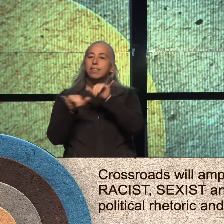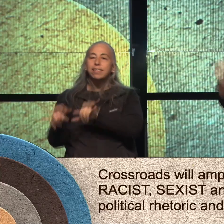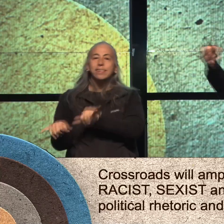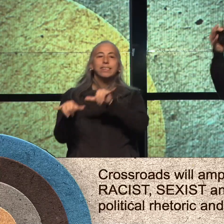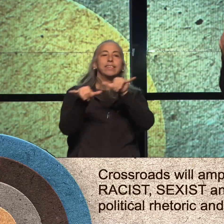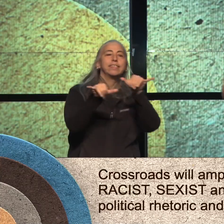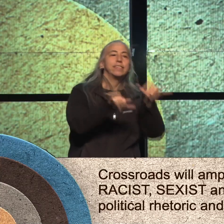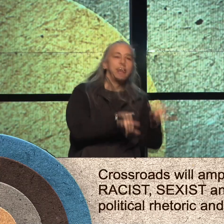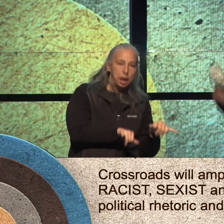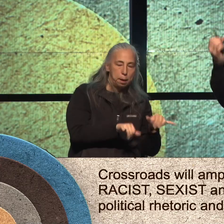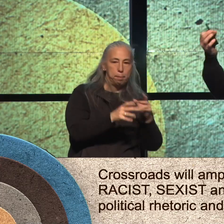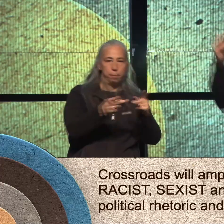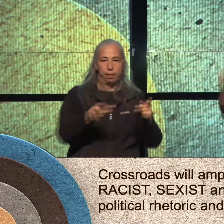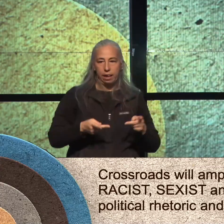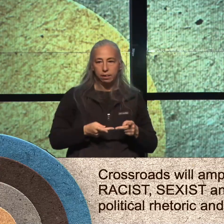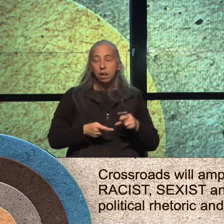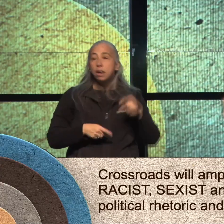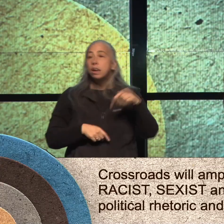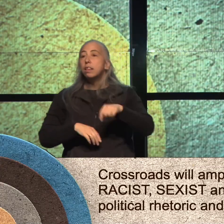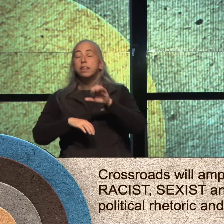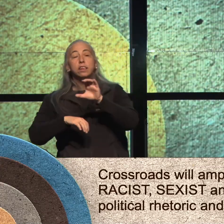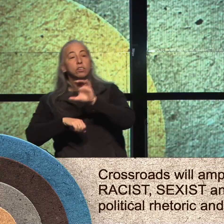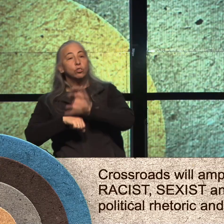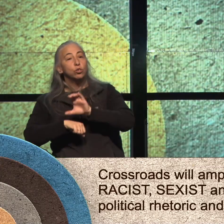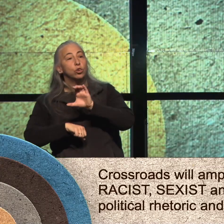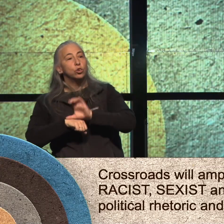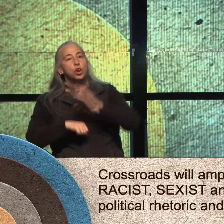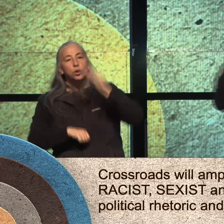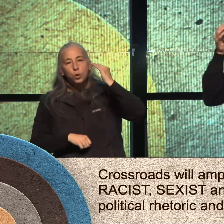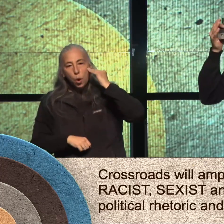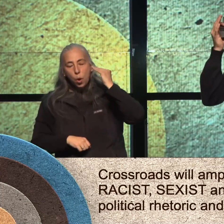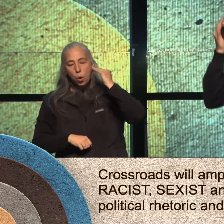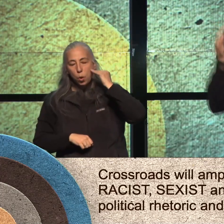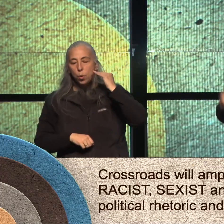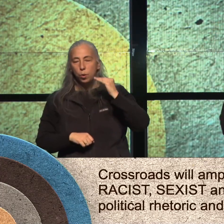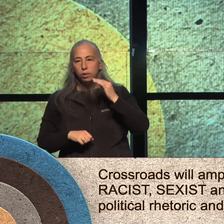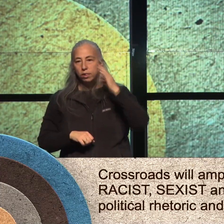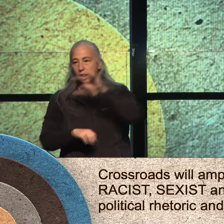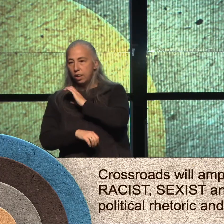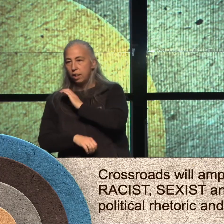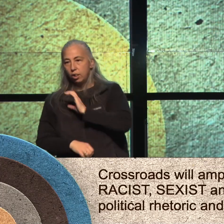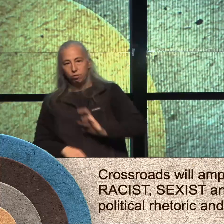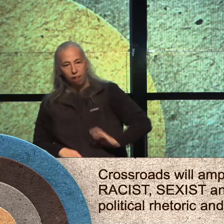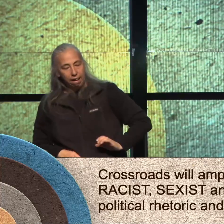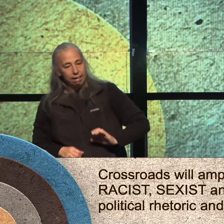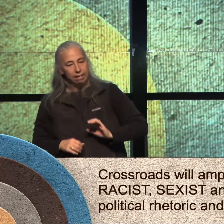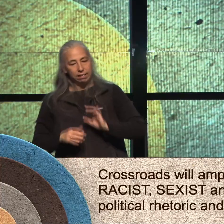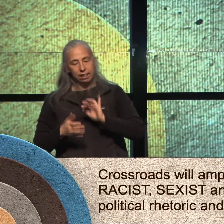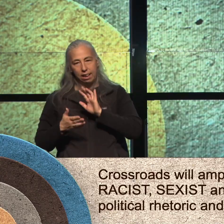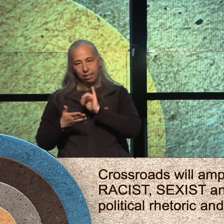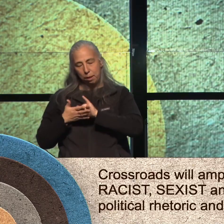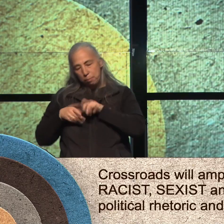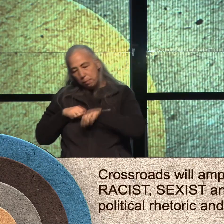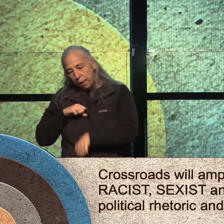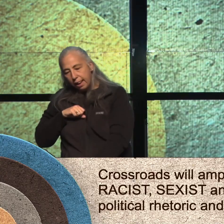as a church. This church knows and has paid the price in some ways, but has also experienced the beauty of it.